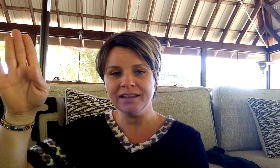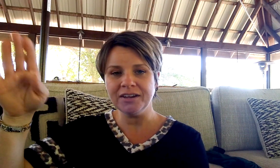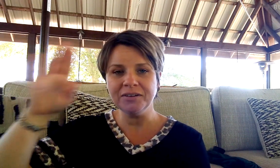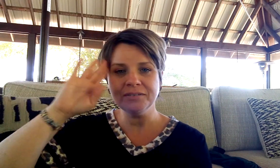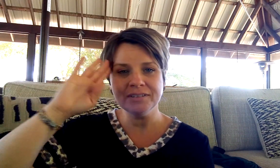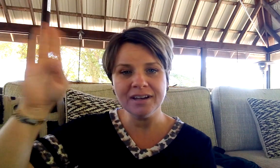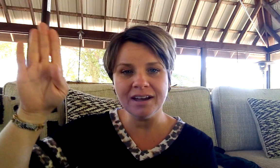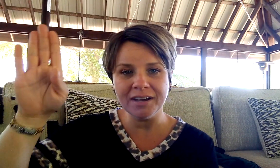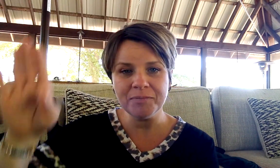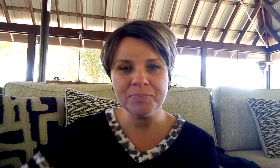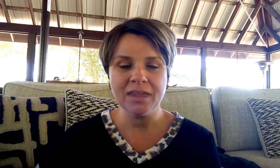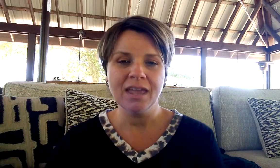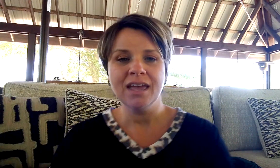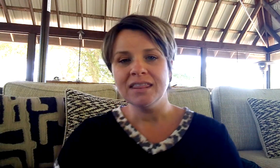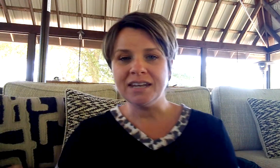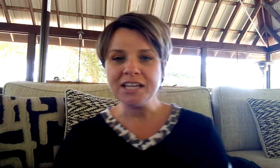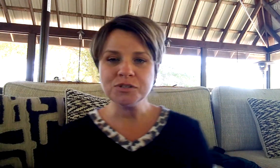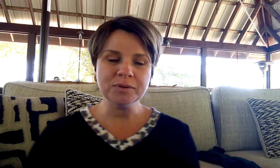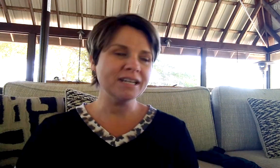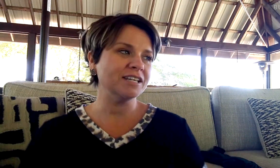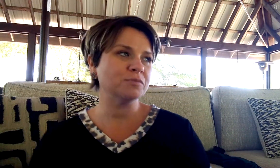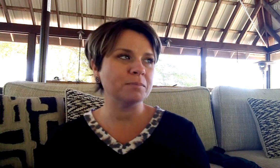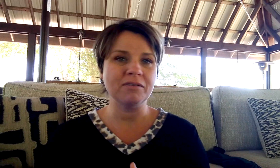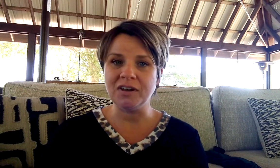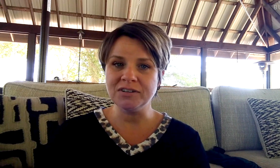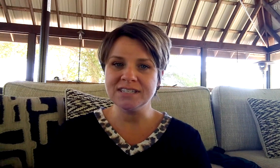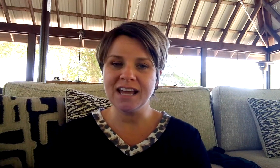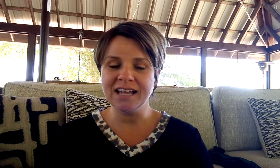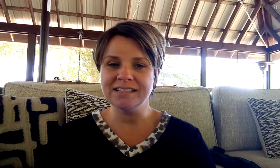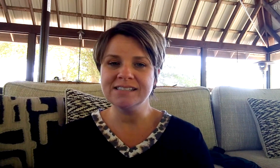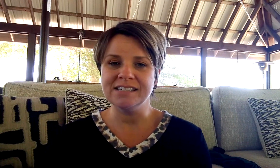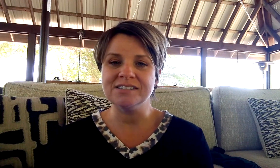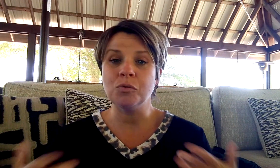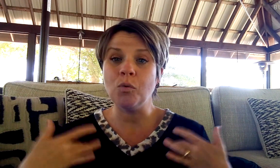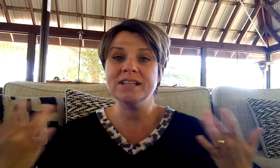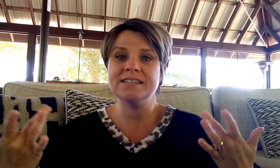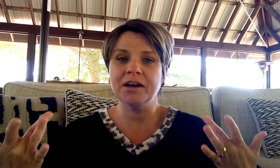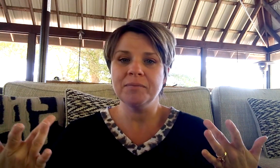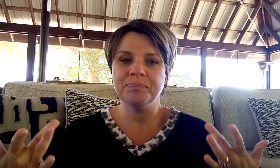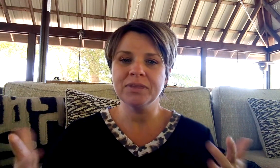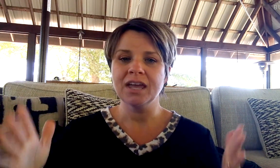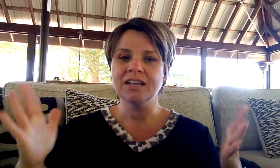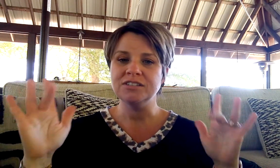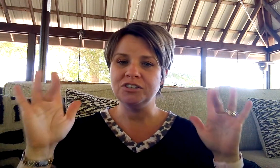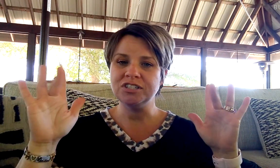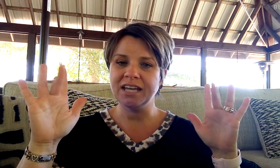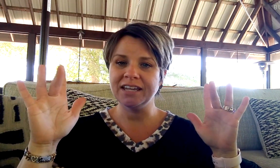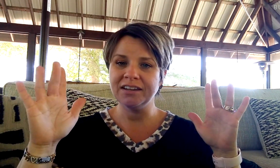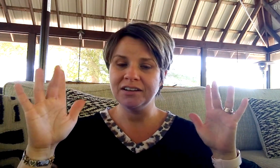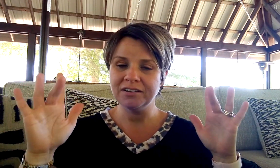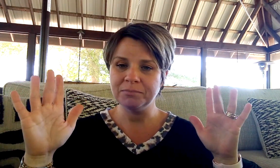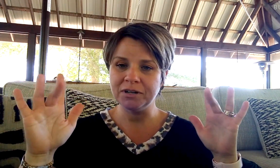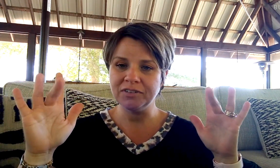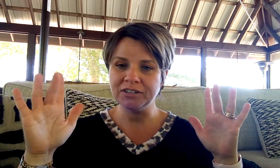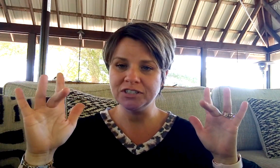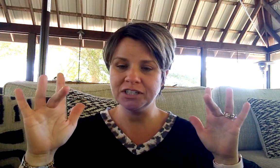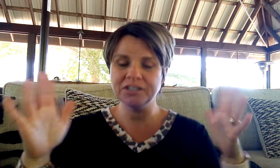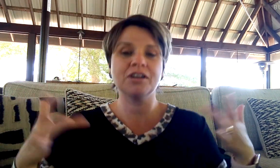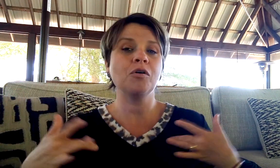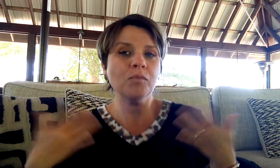hello, hi. The next one is one of my favorite signs. It's what's up. So you just take middle fingers here and you go, what's